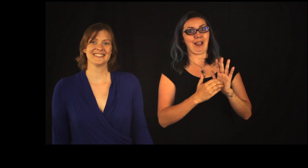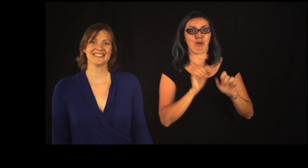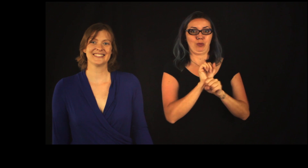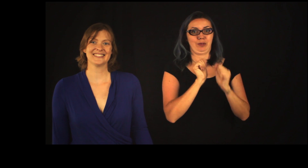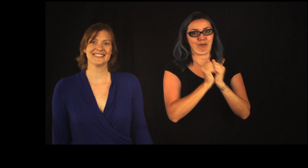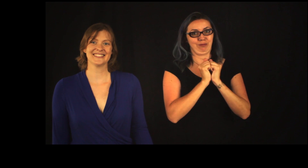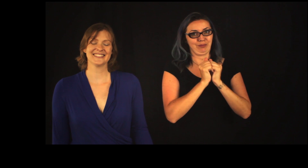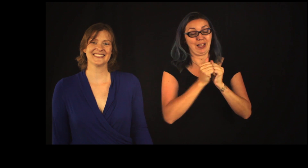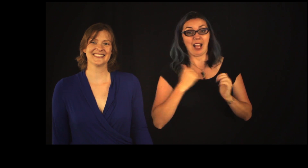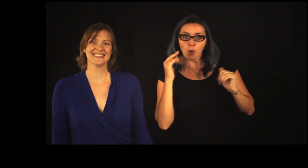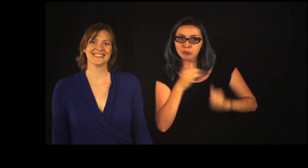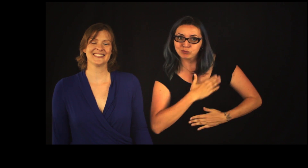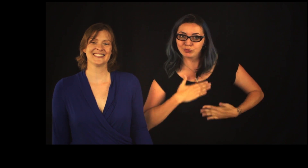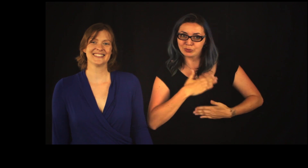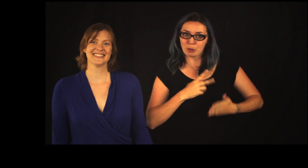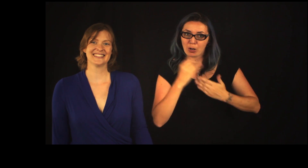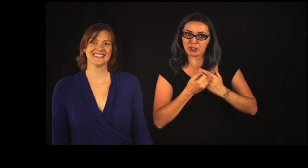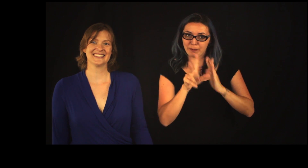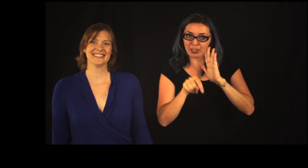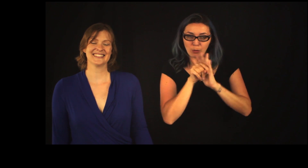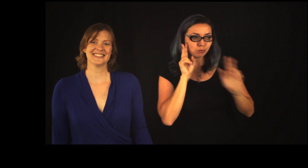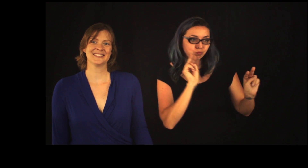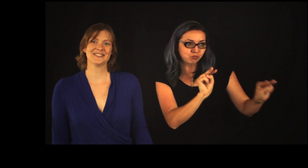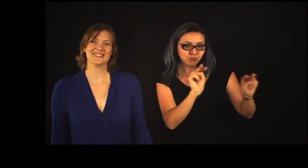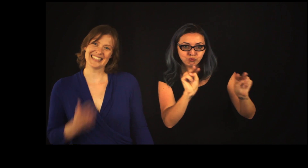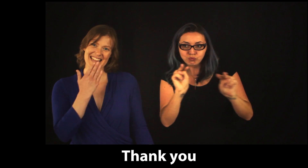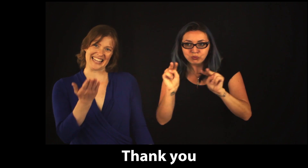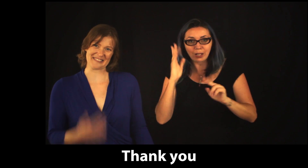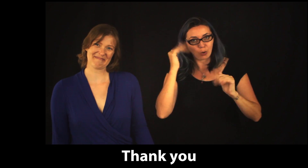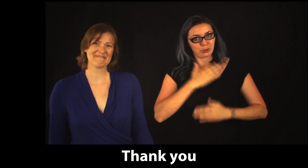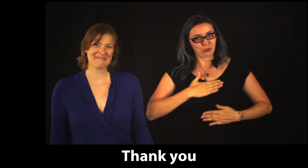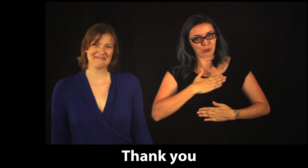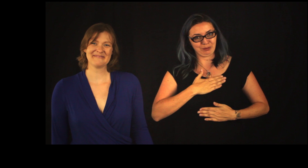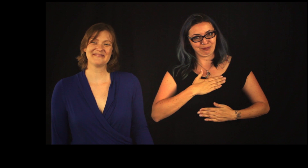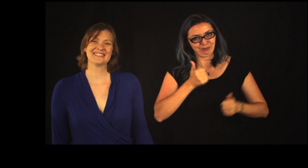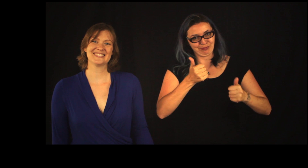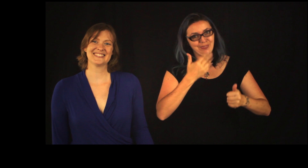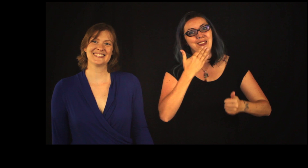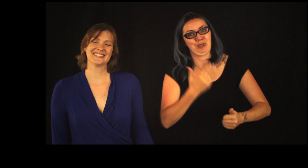Thank you.